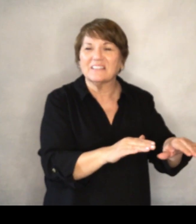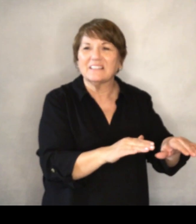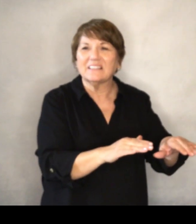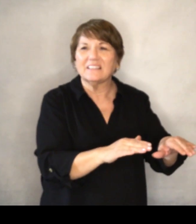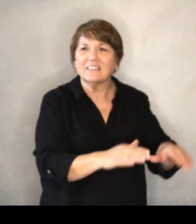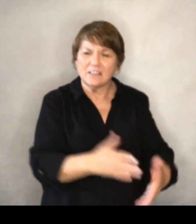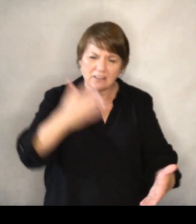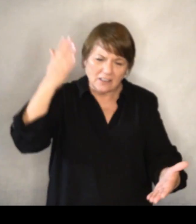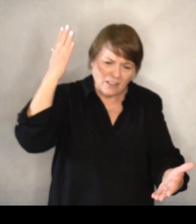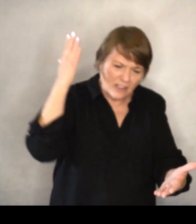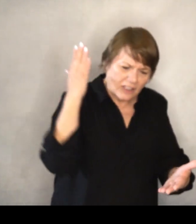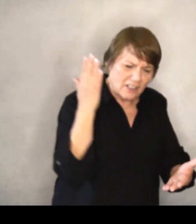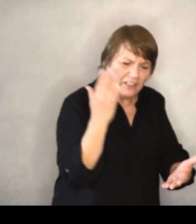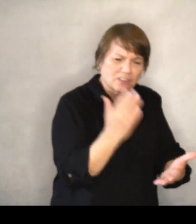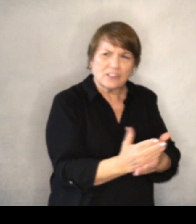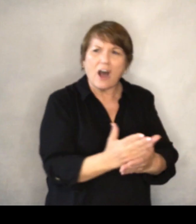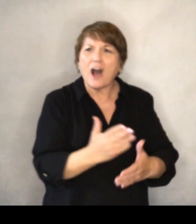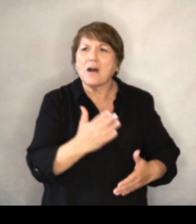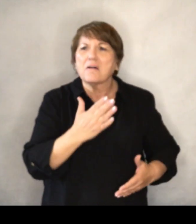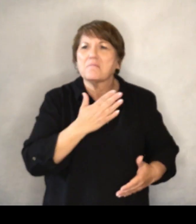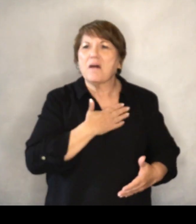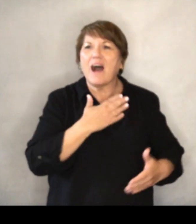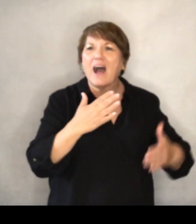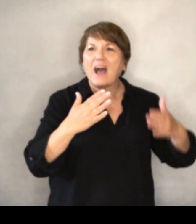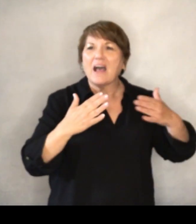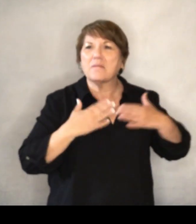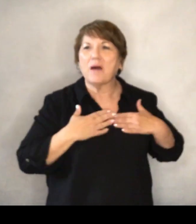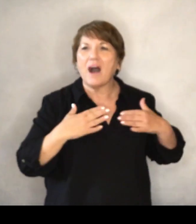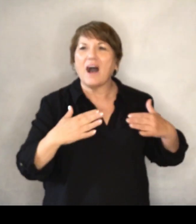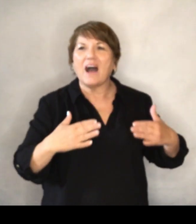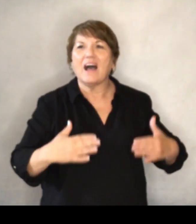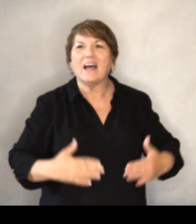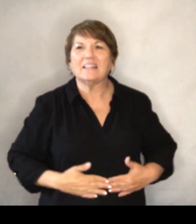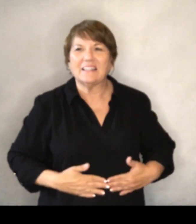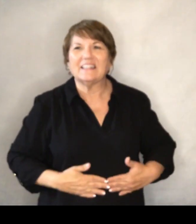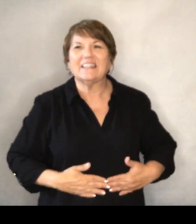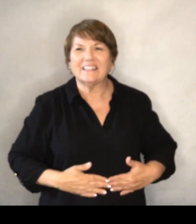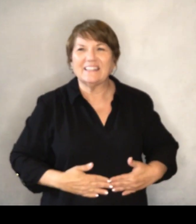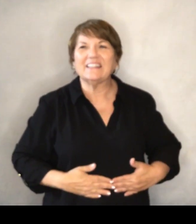grave gonna hold my body down.